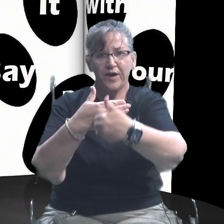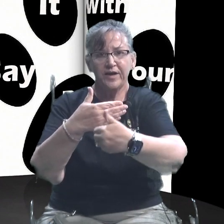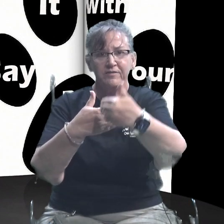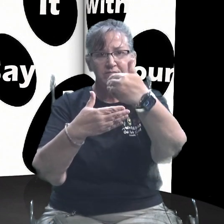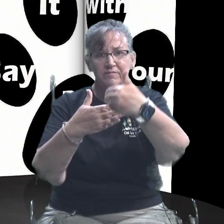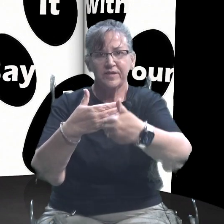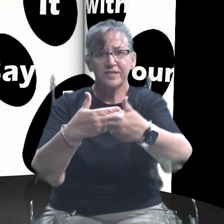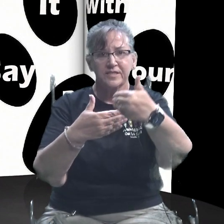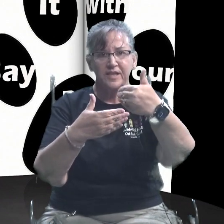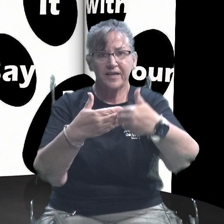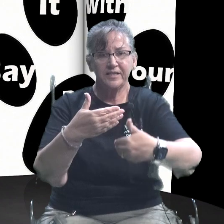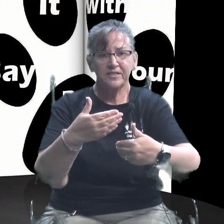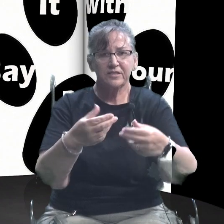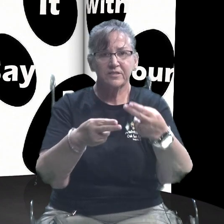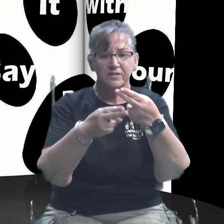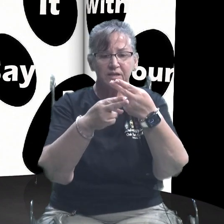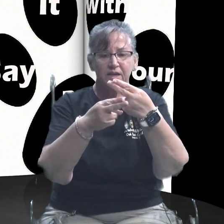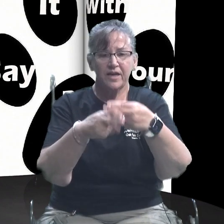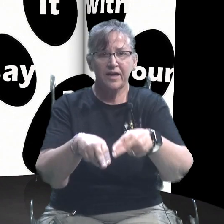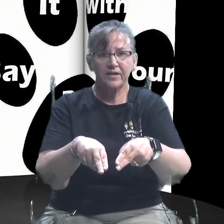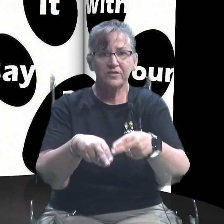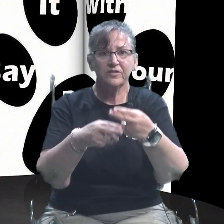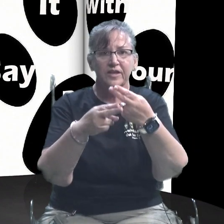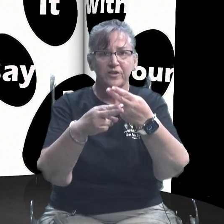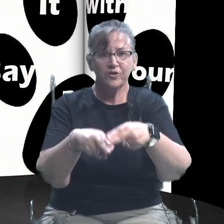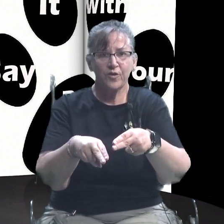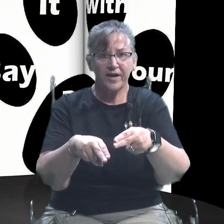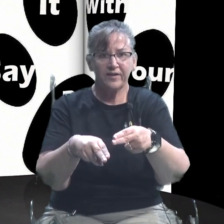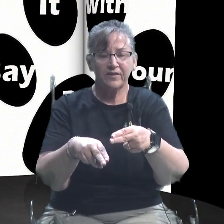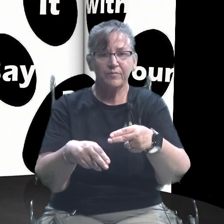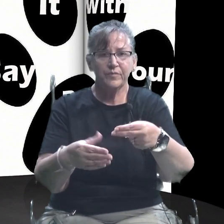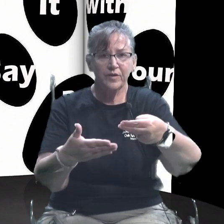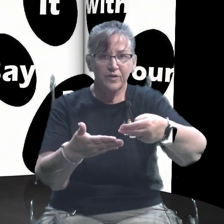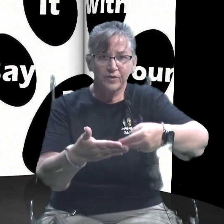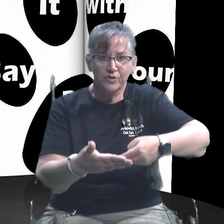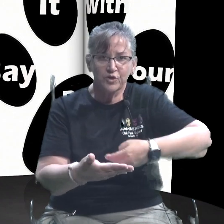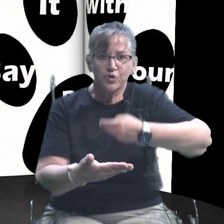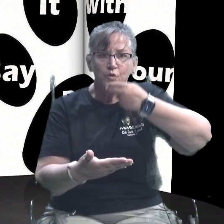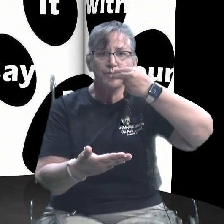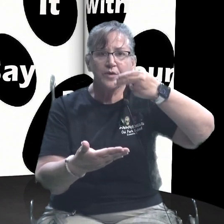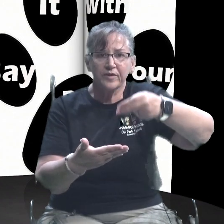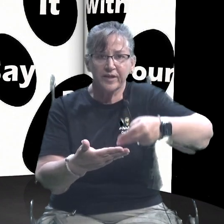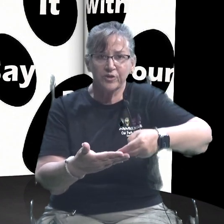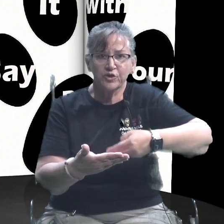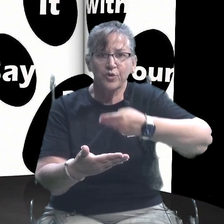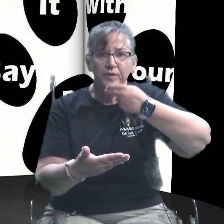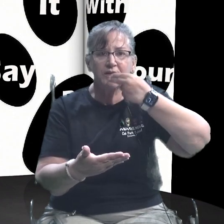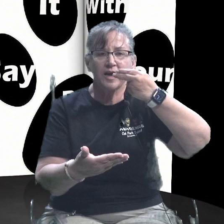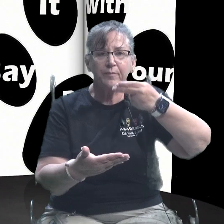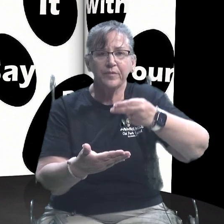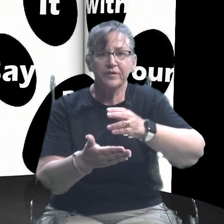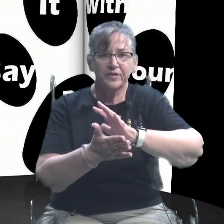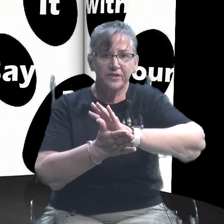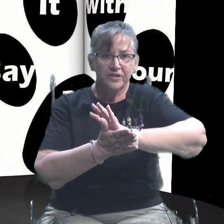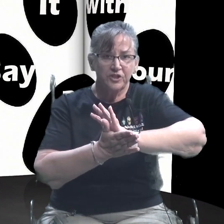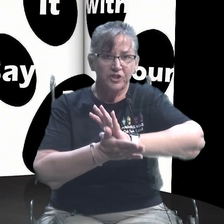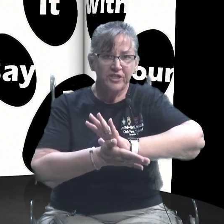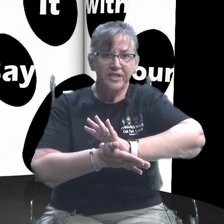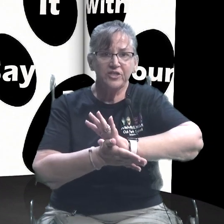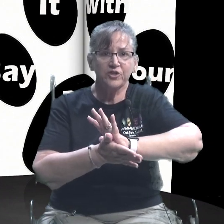bread is sliced. Eggs, like you're cracking them. Soup, like you're scooping it up. Cheese, you're